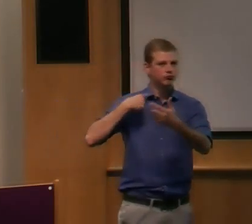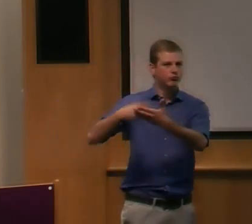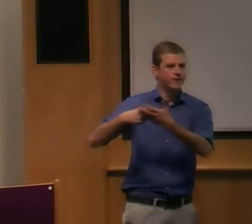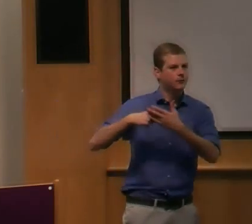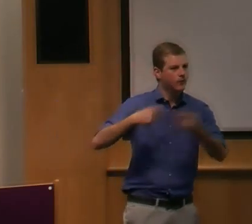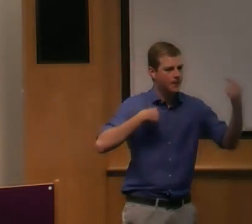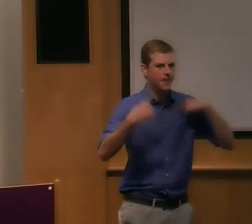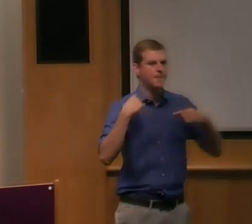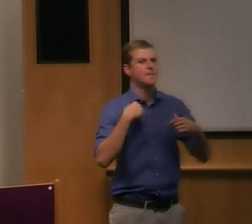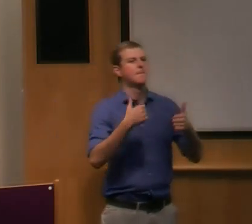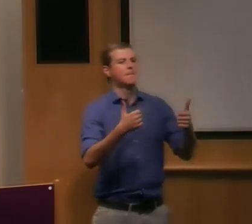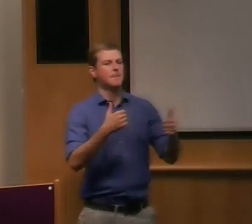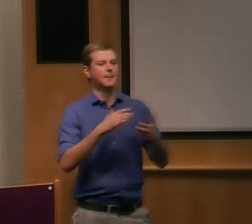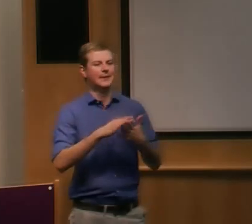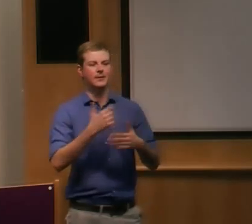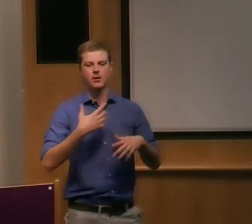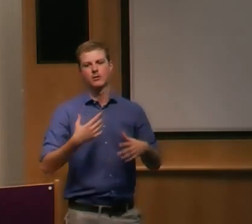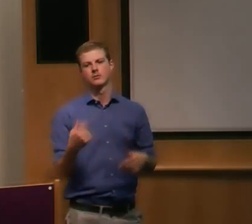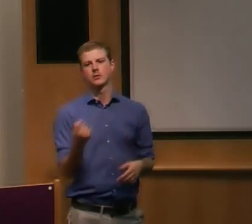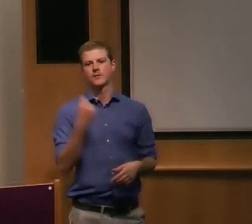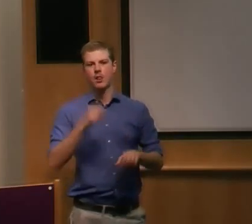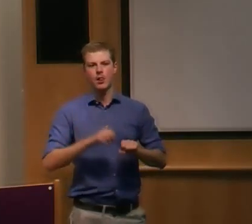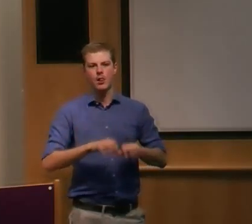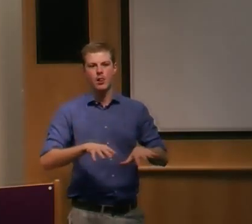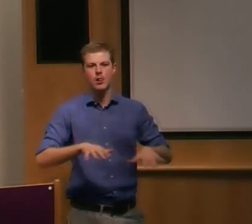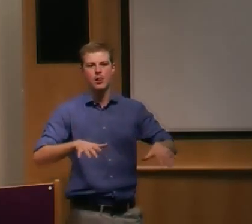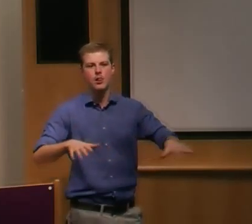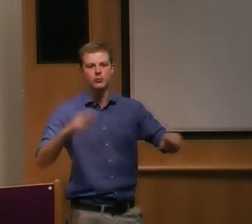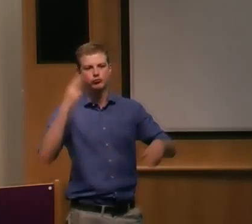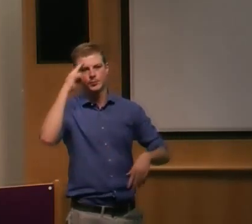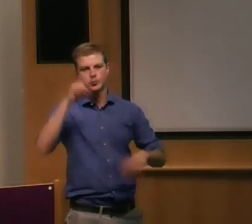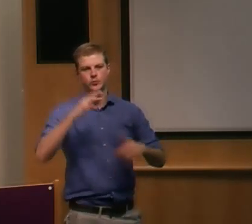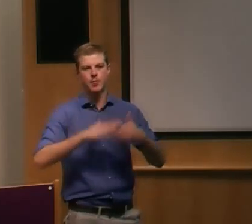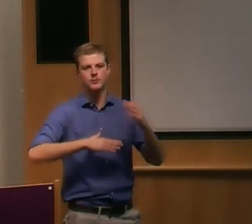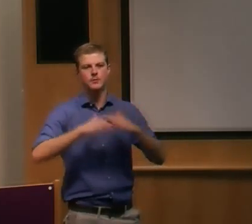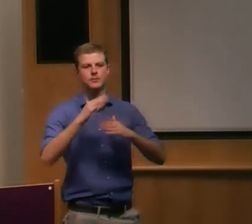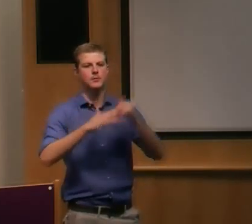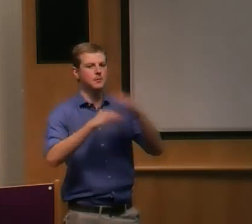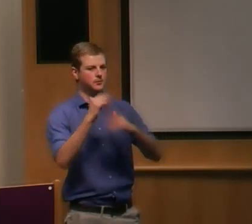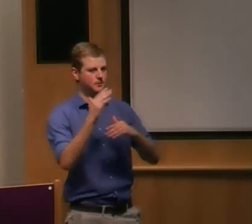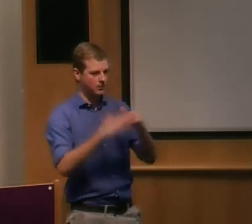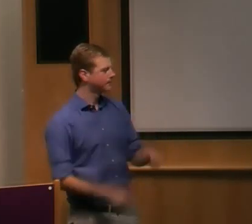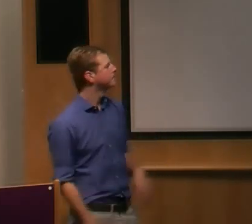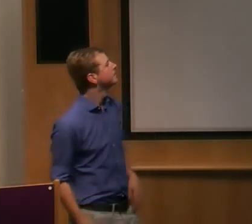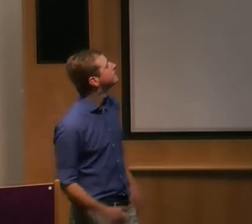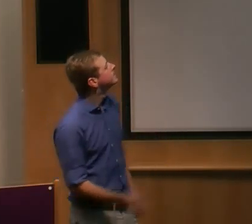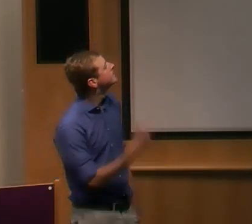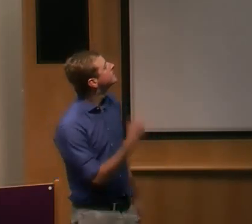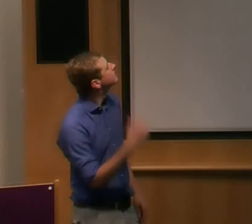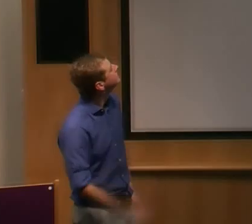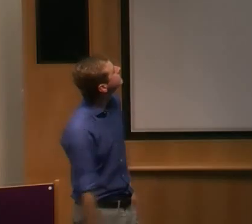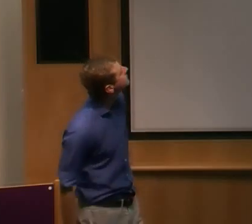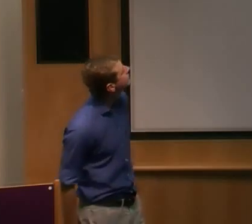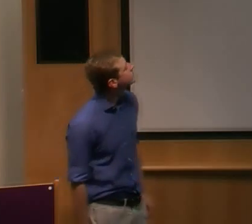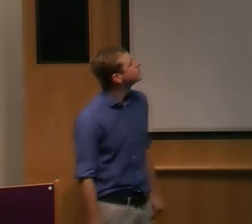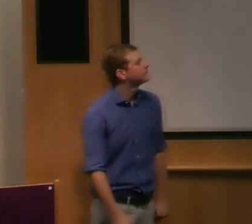national level in the sense, but now the youth are much more prevalent, and the deaf youth is building a much